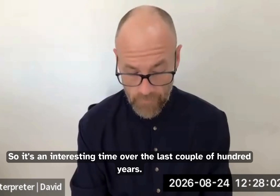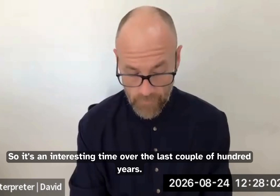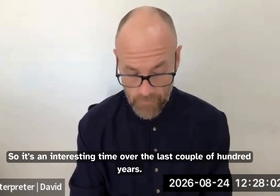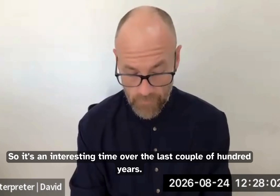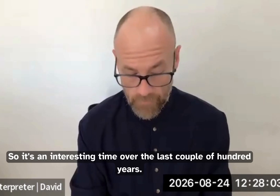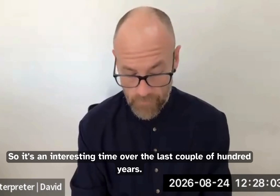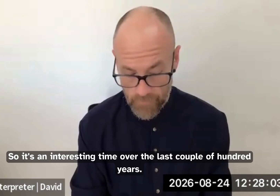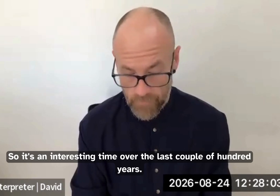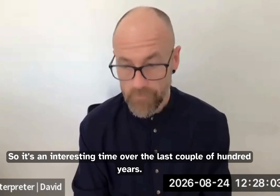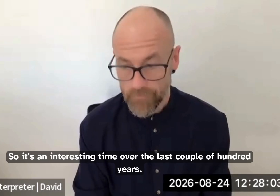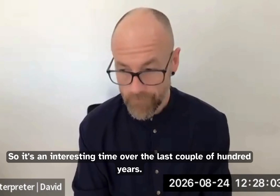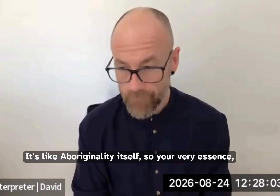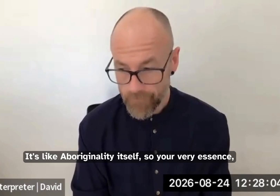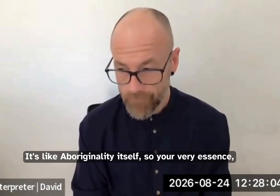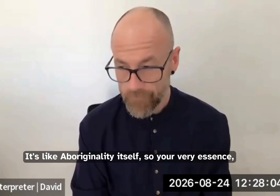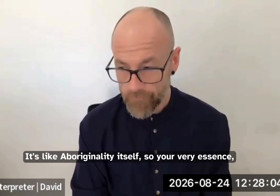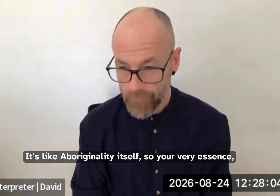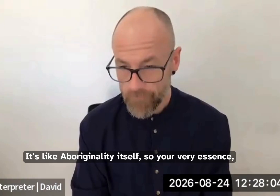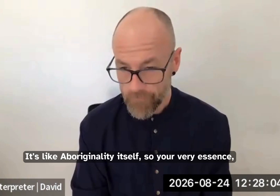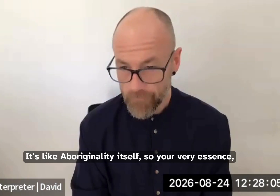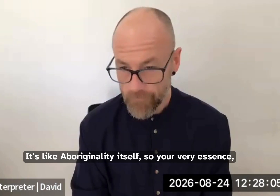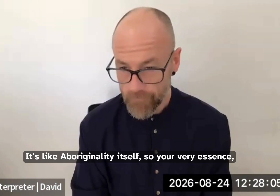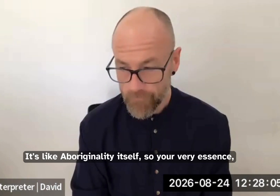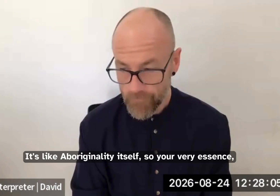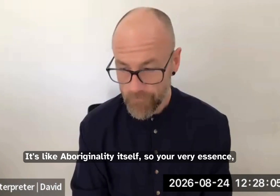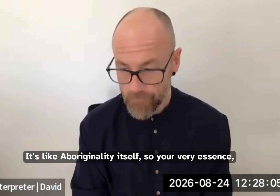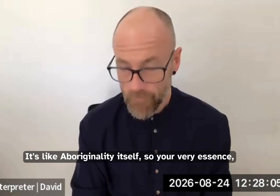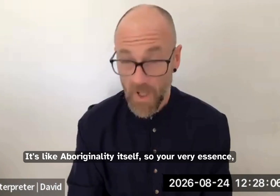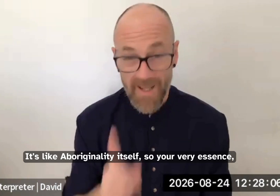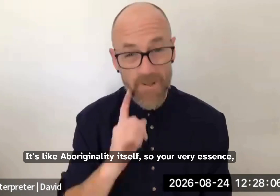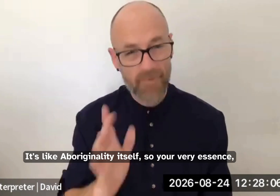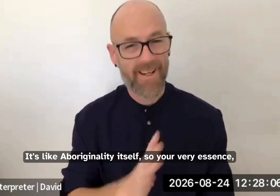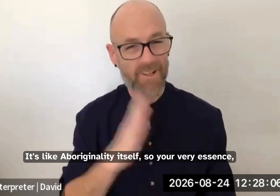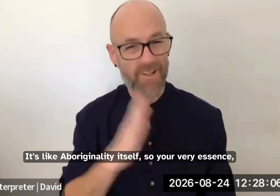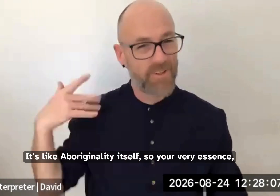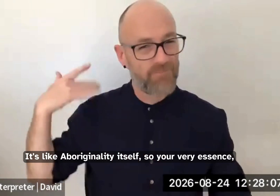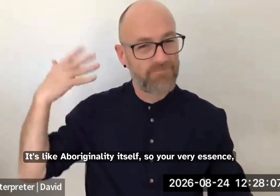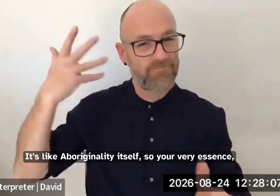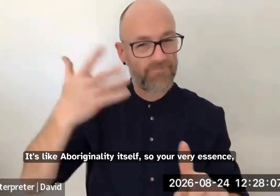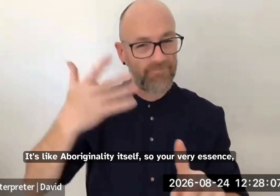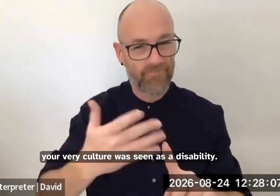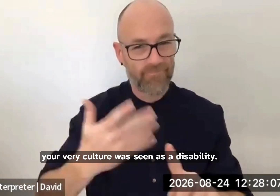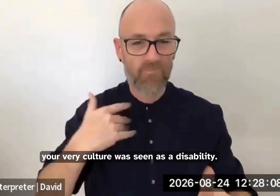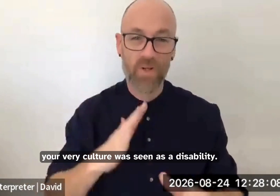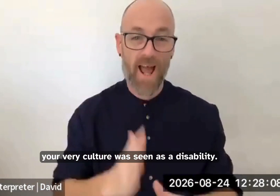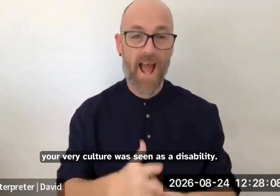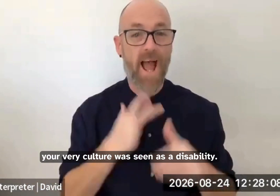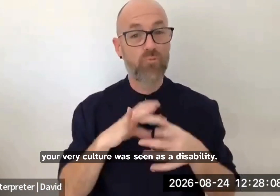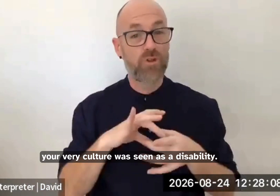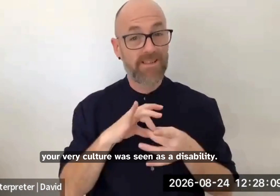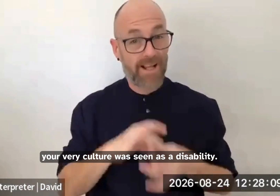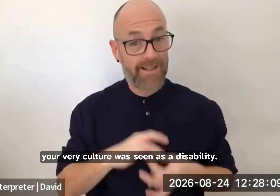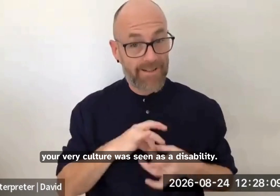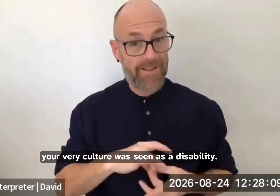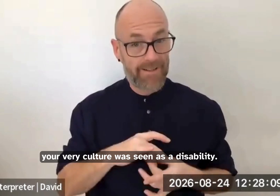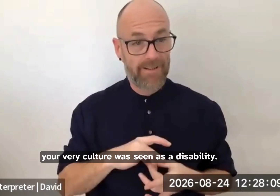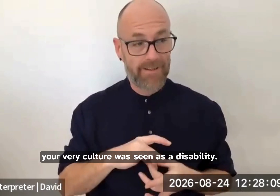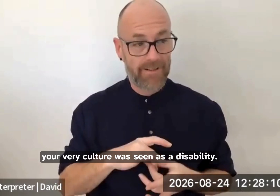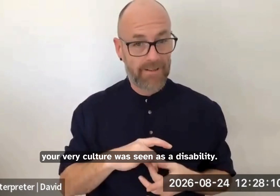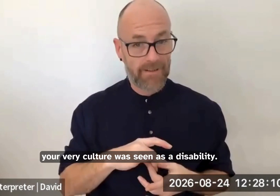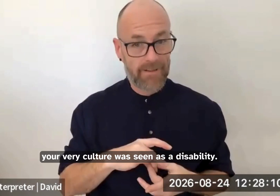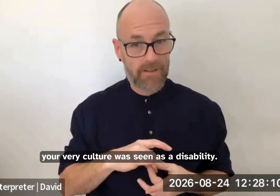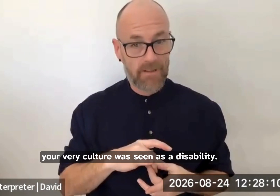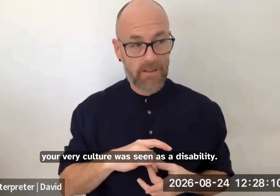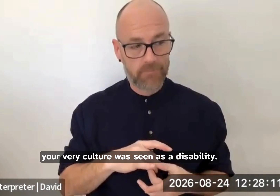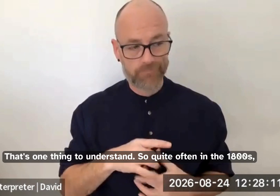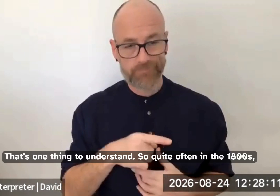last, couple of 100 years. It's like Aboriginality itself, so your very essence, your very culture was seen